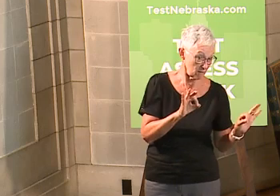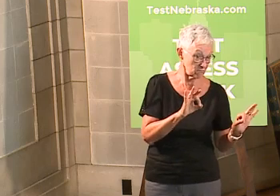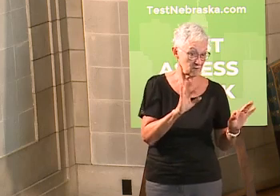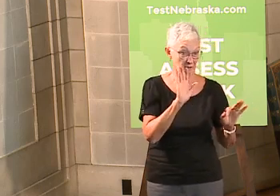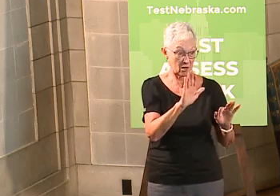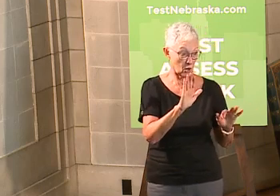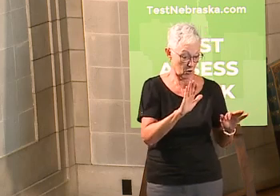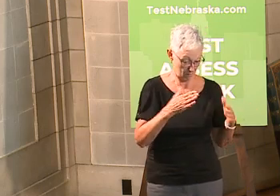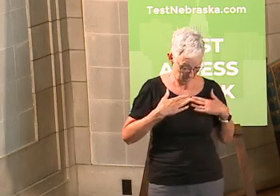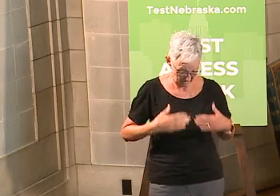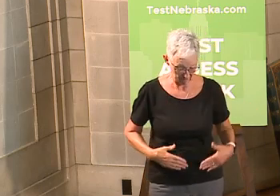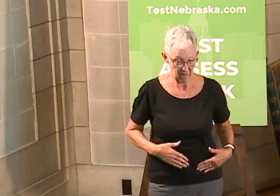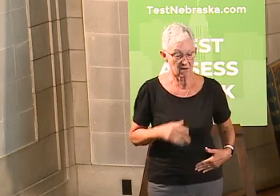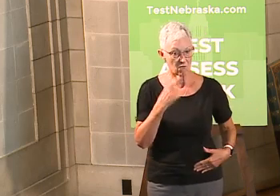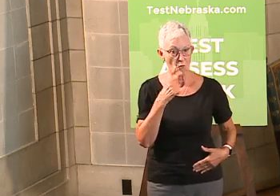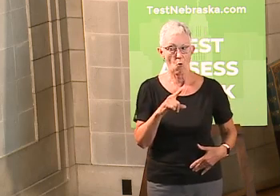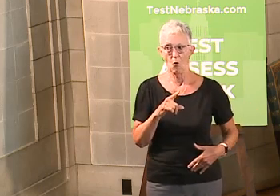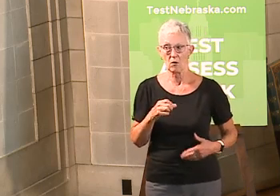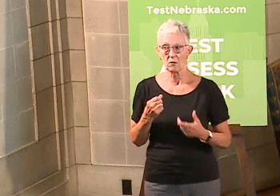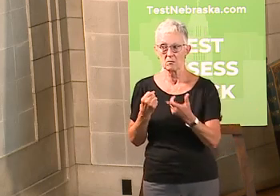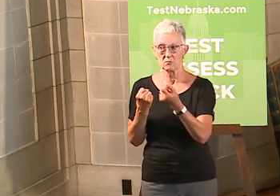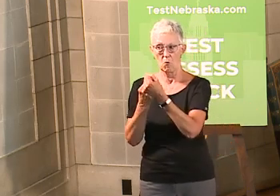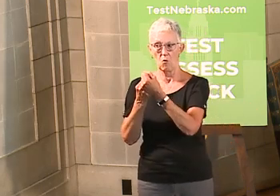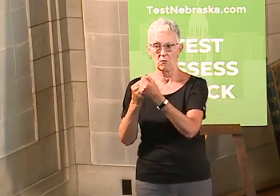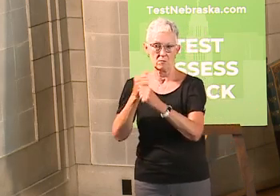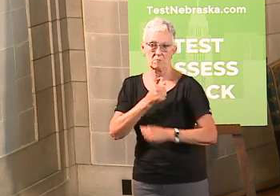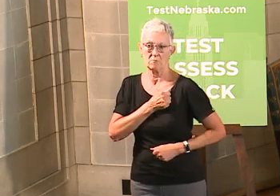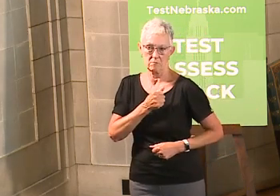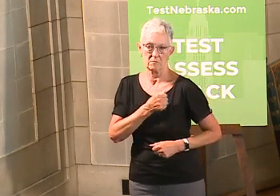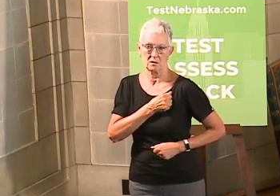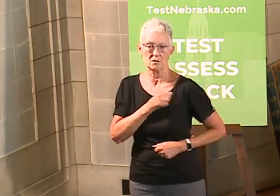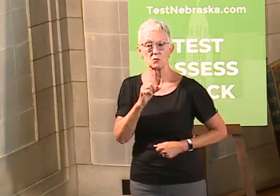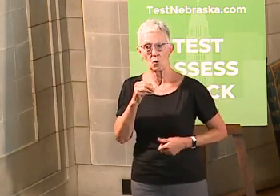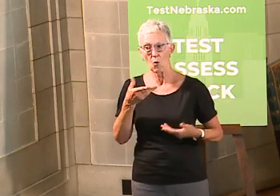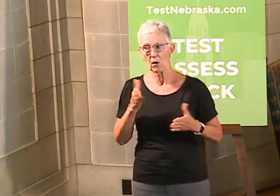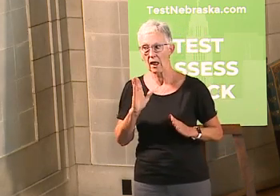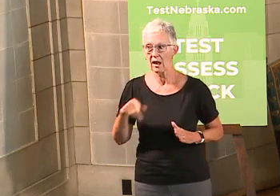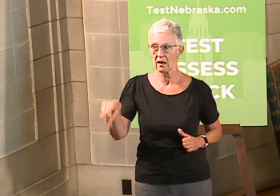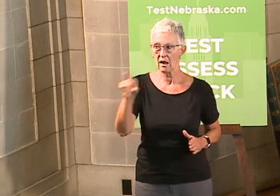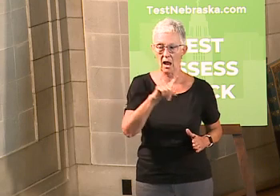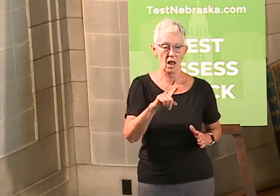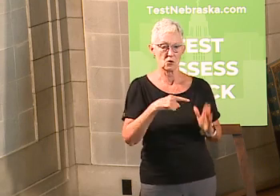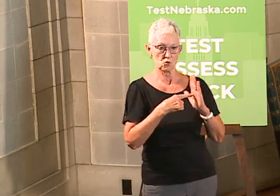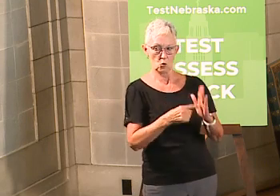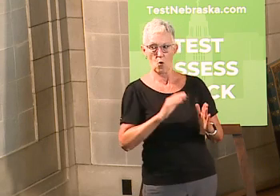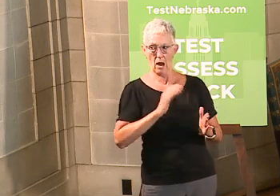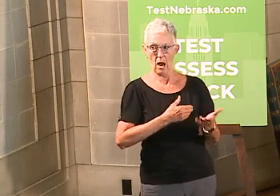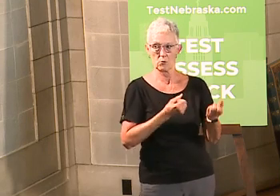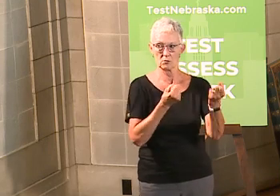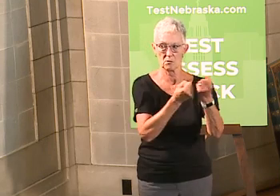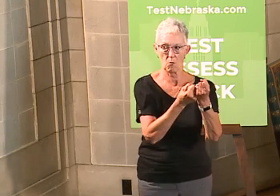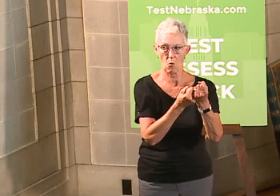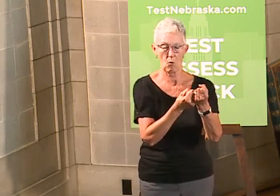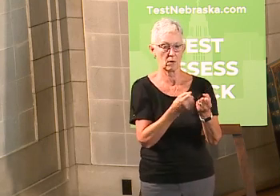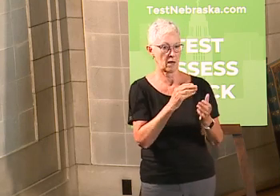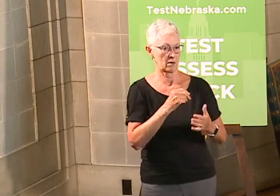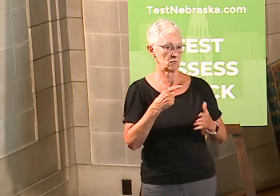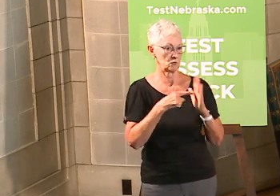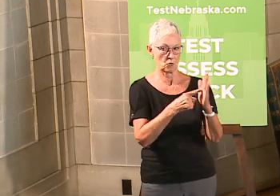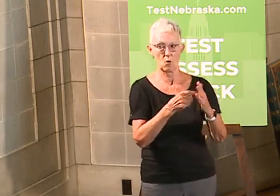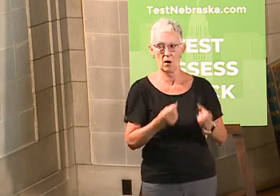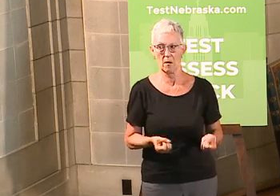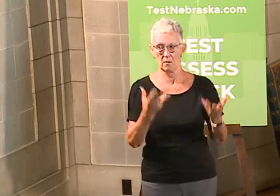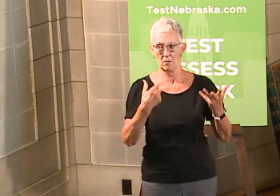life. Take a moment to show your support and let them know how much you appreciate all they do. Thank you.